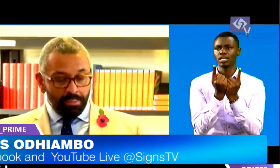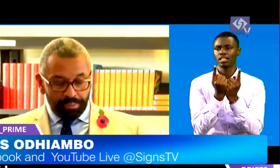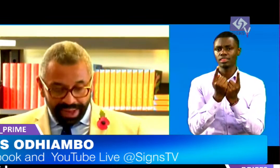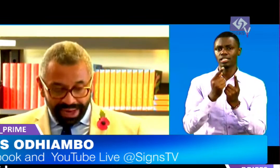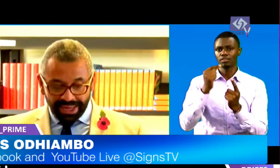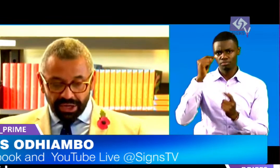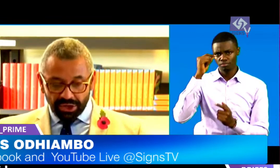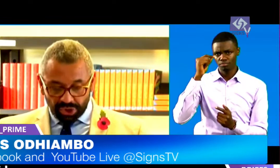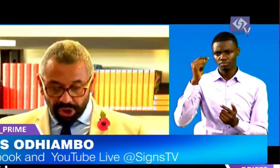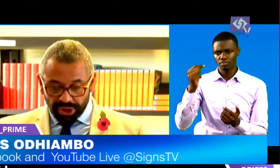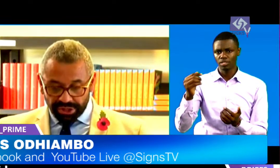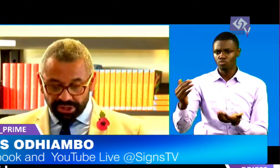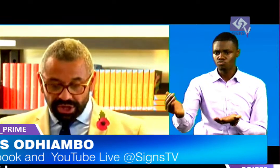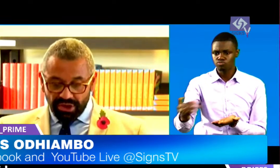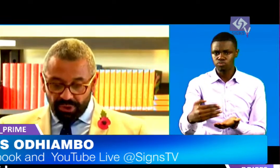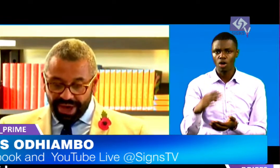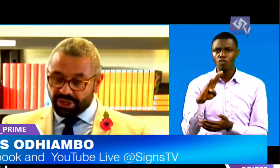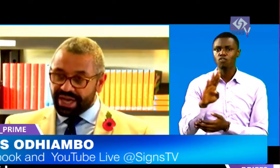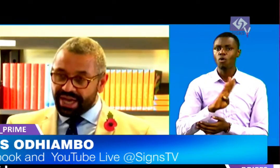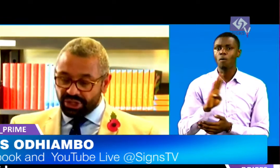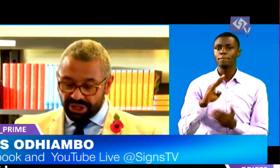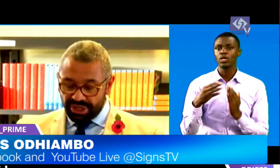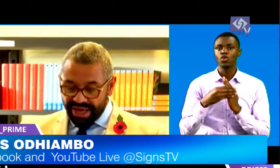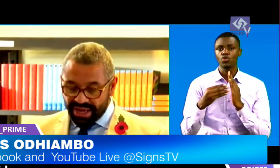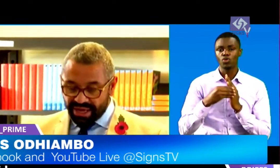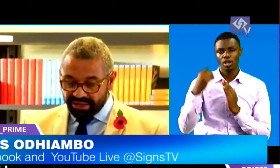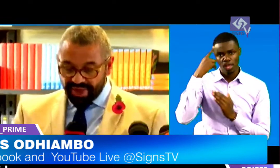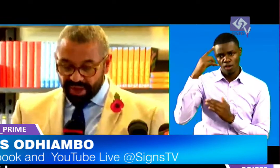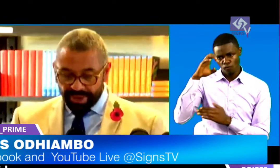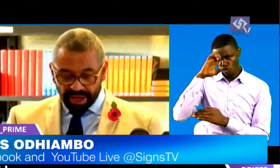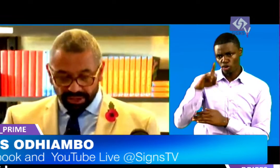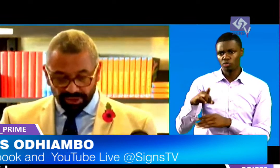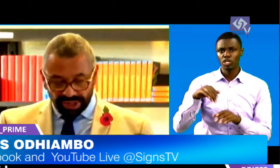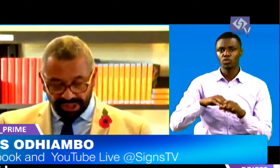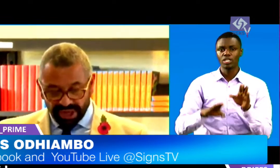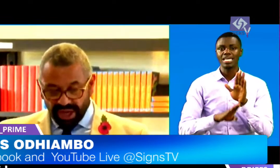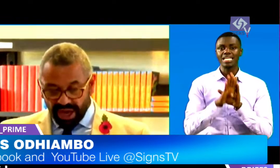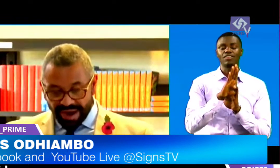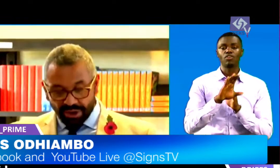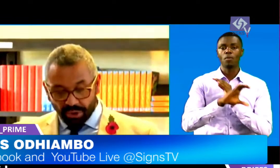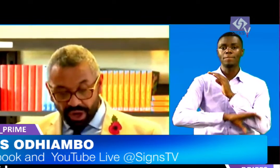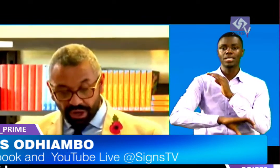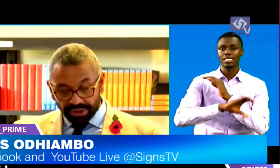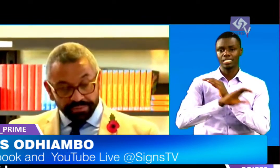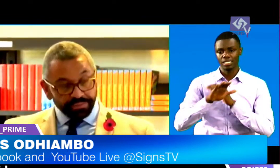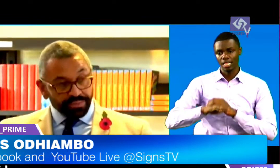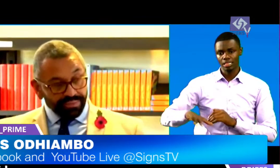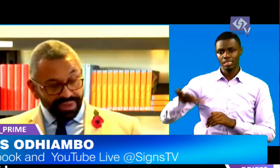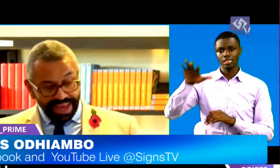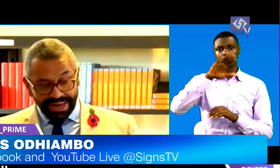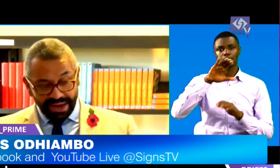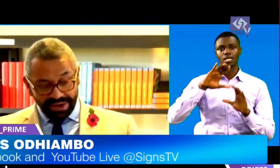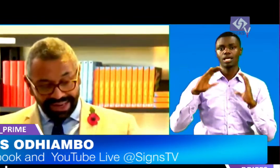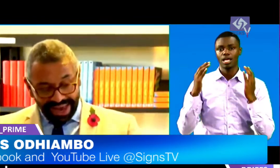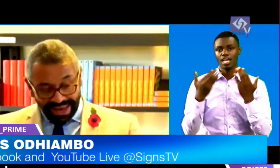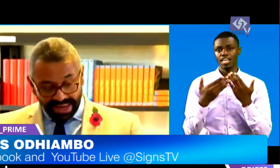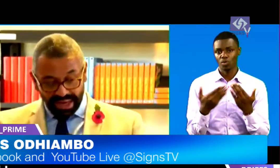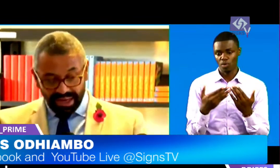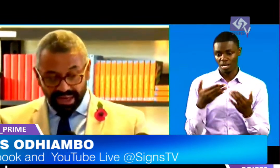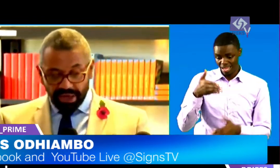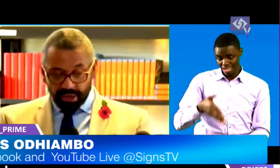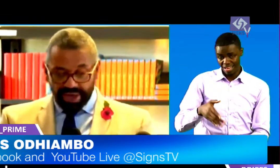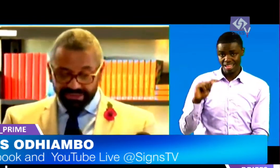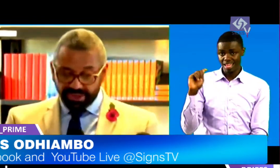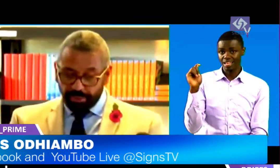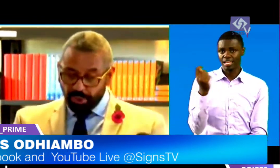$4 billion for education in developing countries around the world. And here in